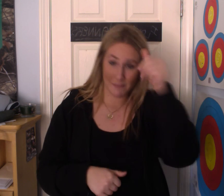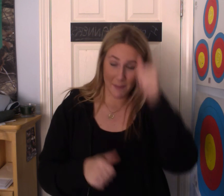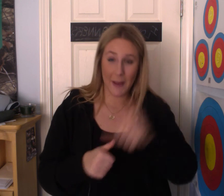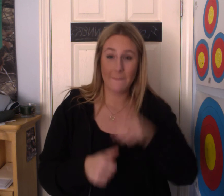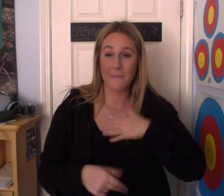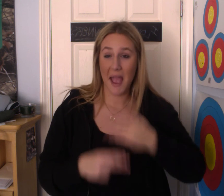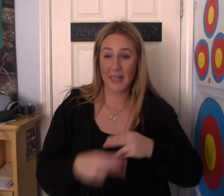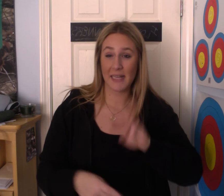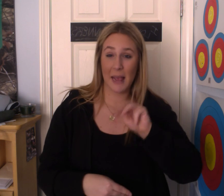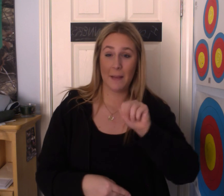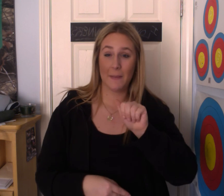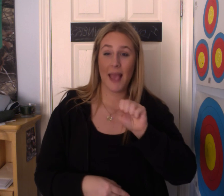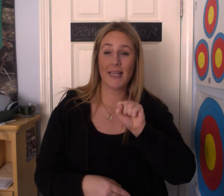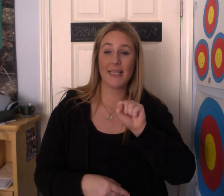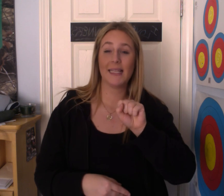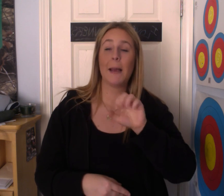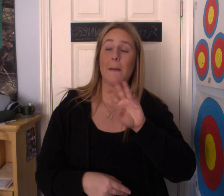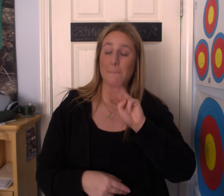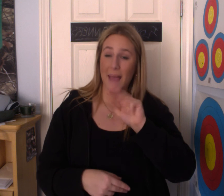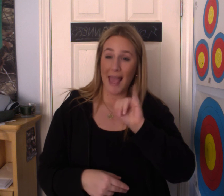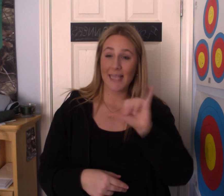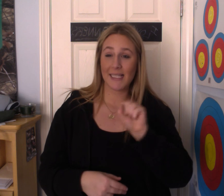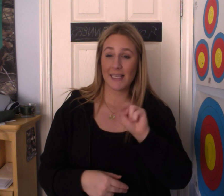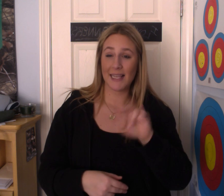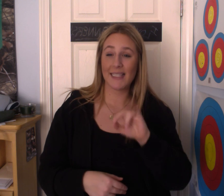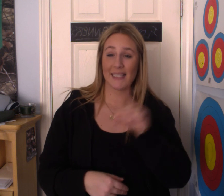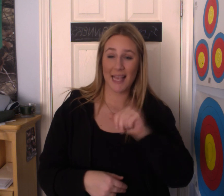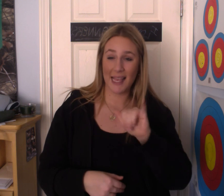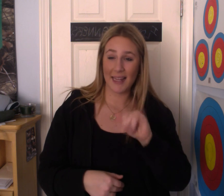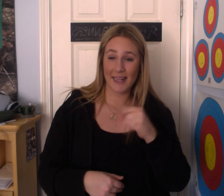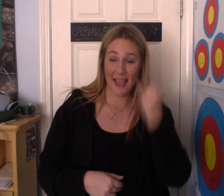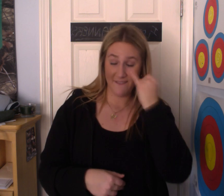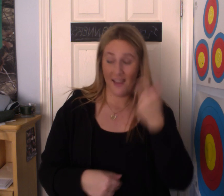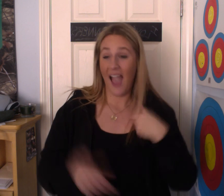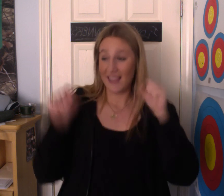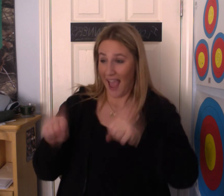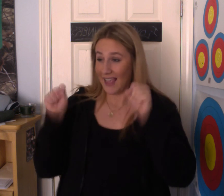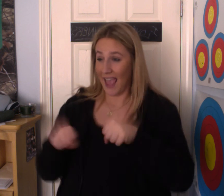Maysoon Zayed, and if I can, you can.